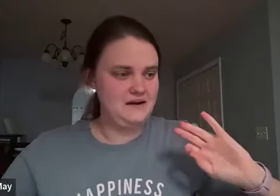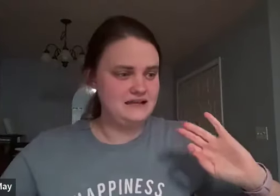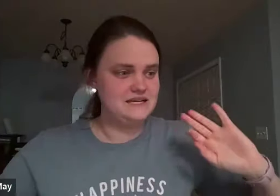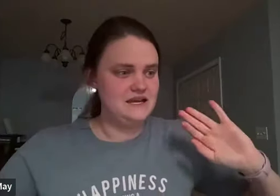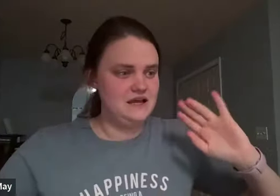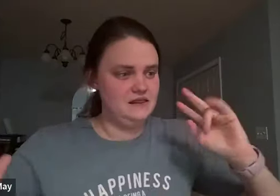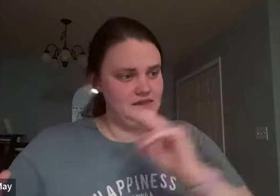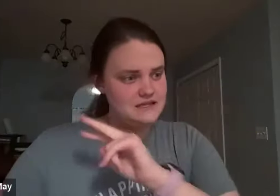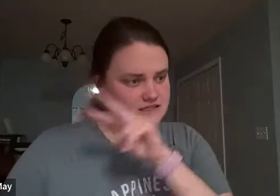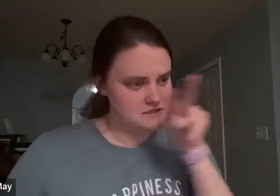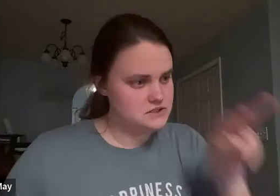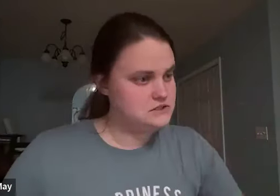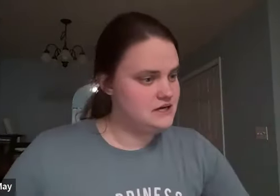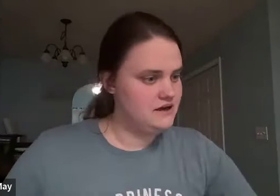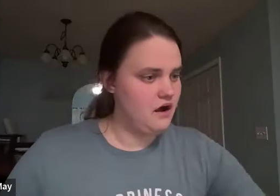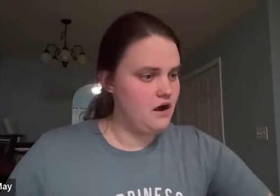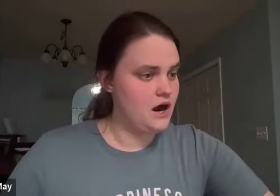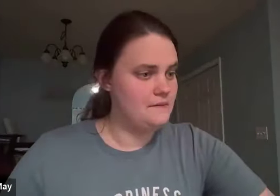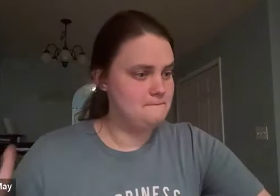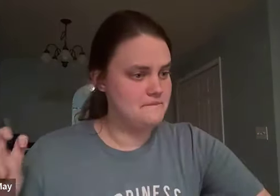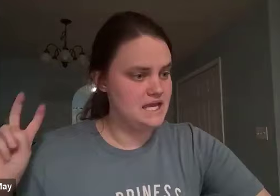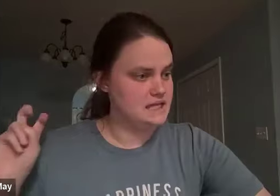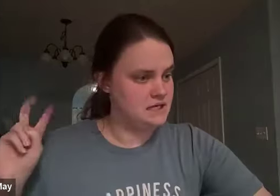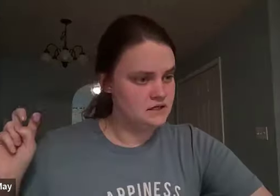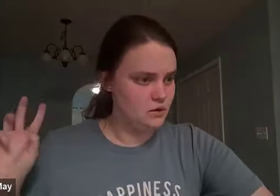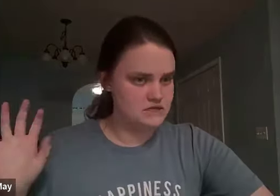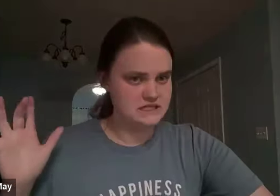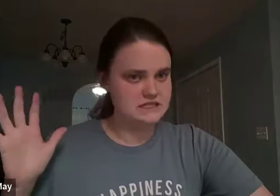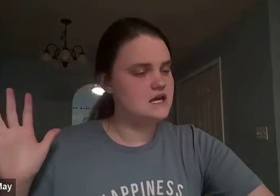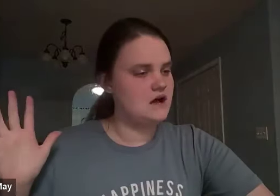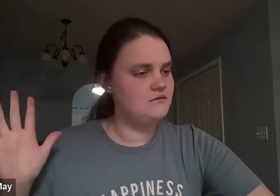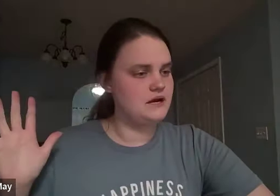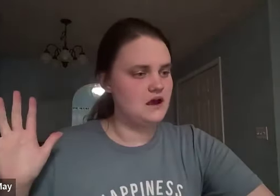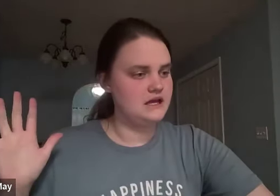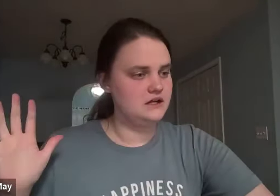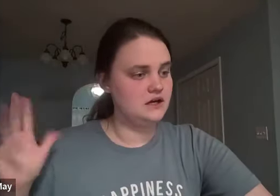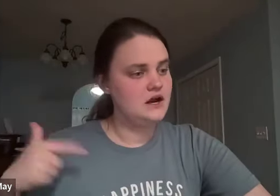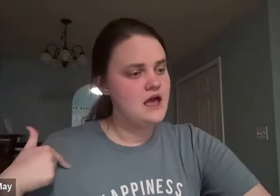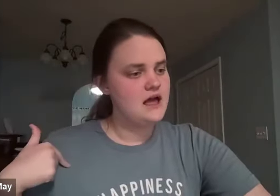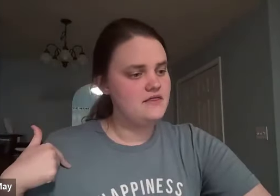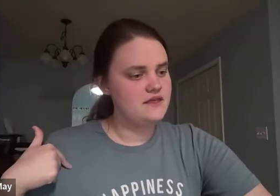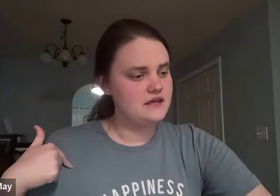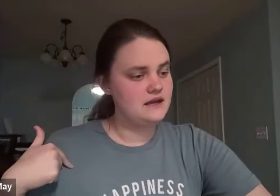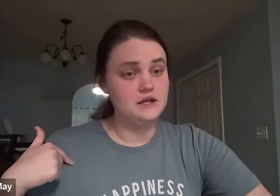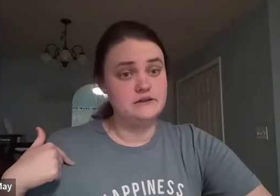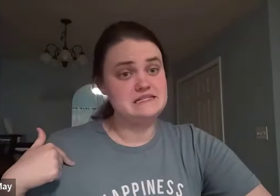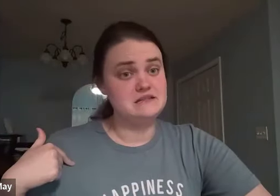right, let's do our main courses of what I got here. And then I know this is a lot,